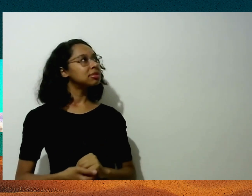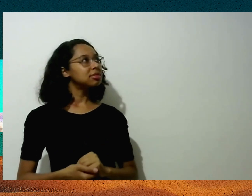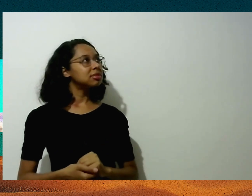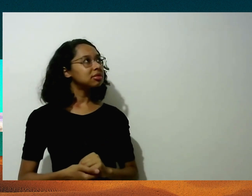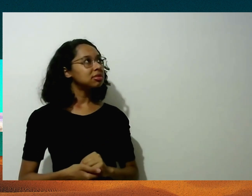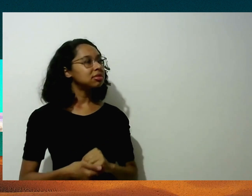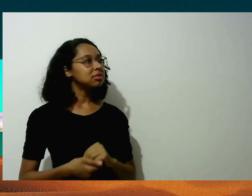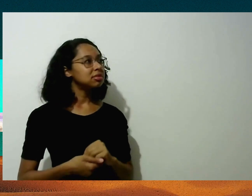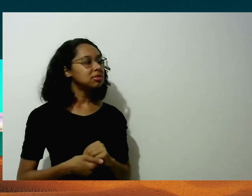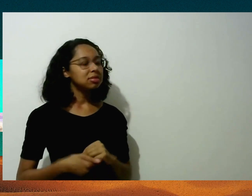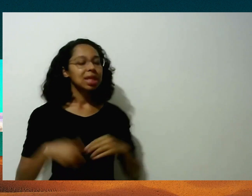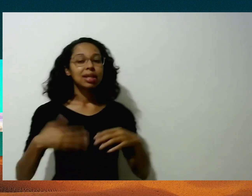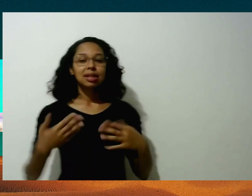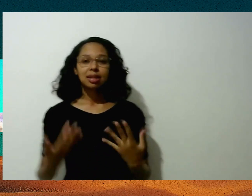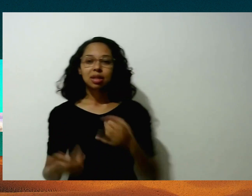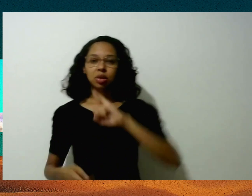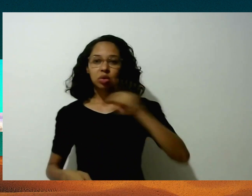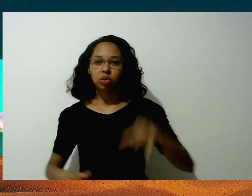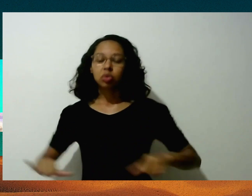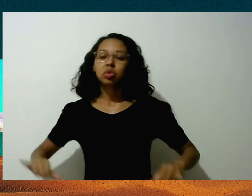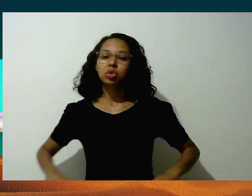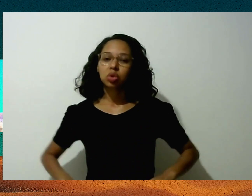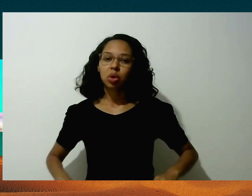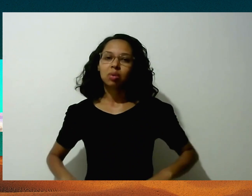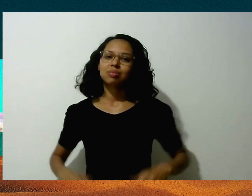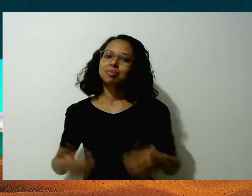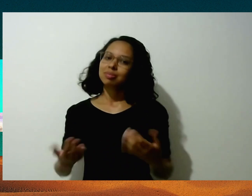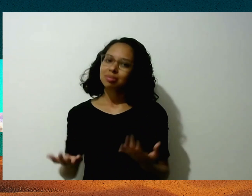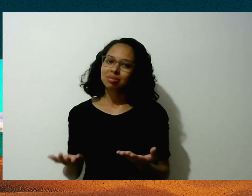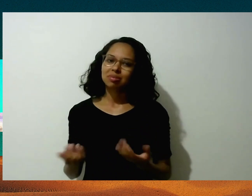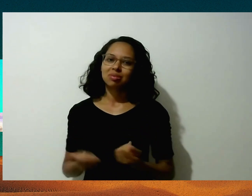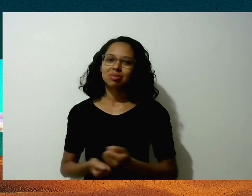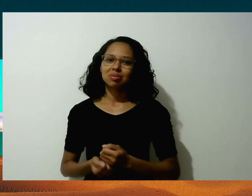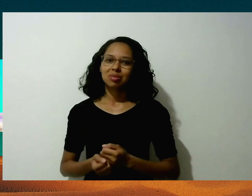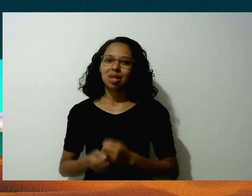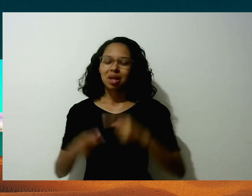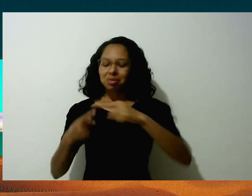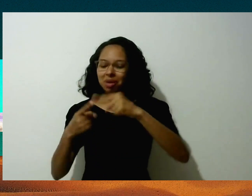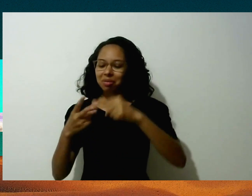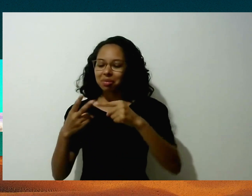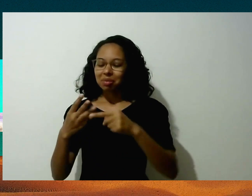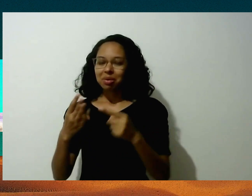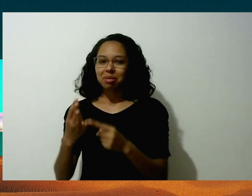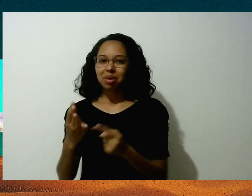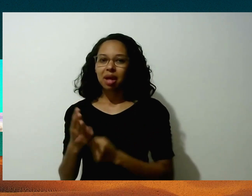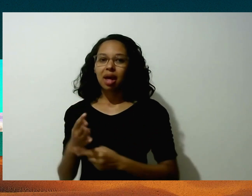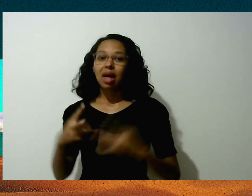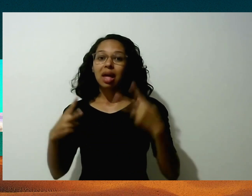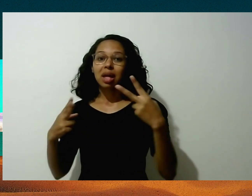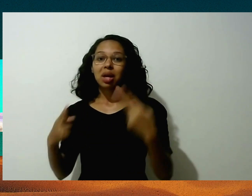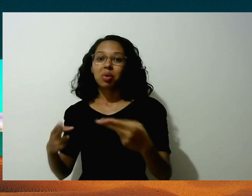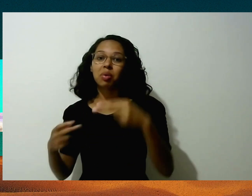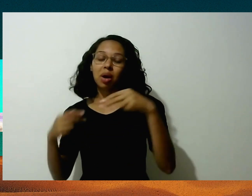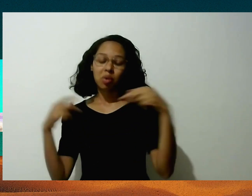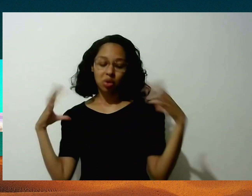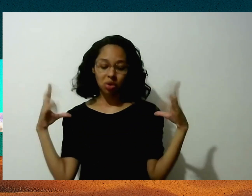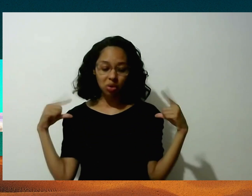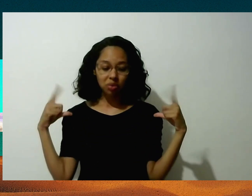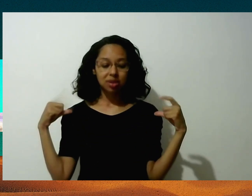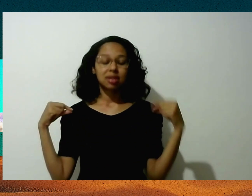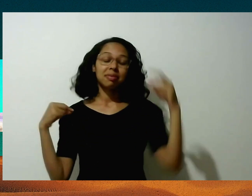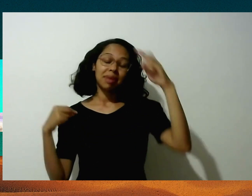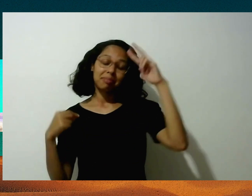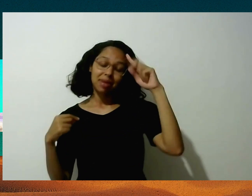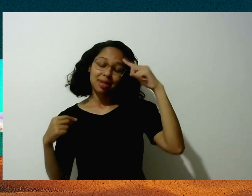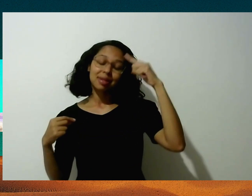queixa de Jó, queridos irmãos, estão os pensamentos de Lúcifer. In this complaint of Job, there